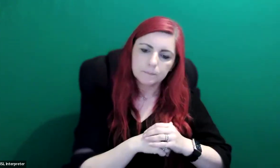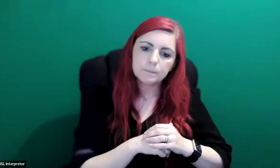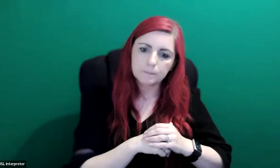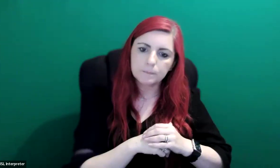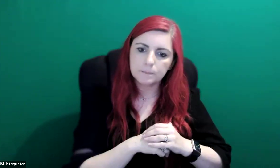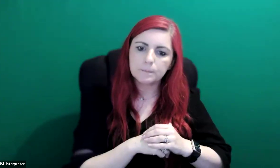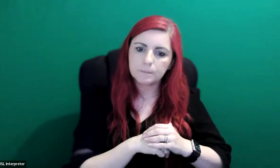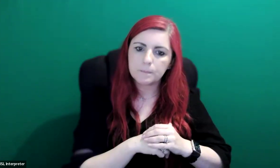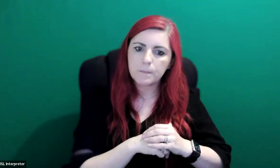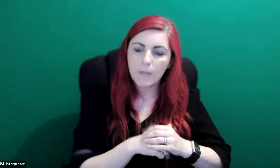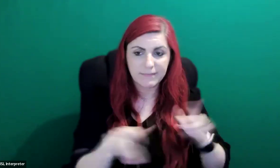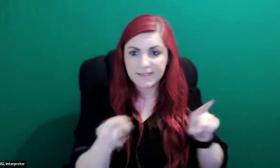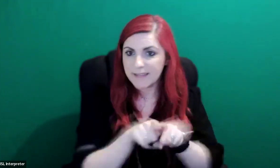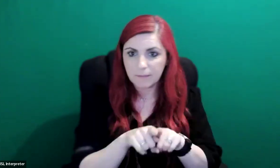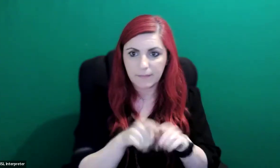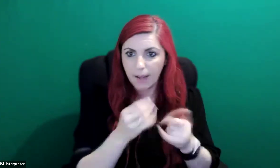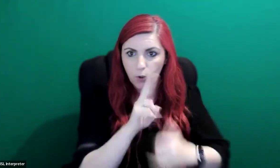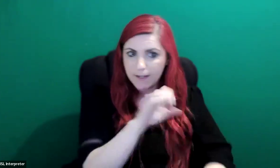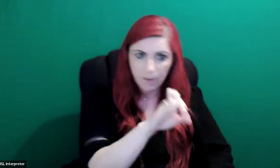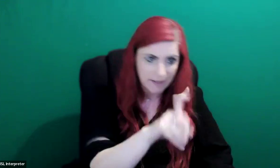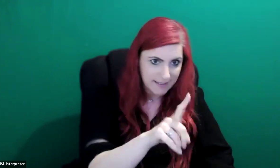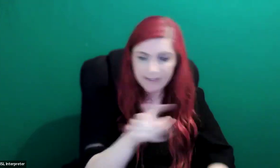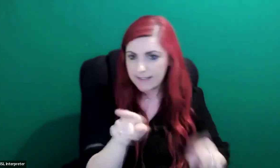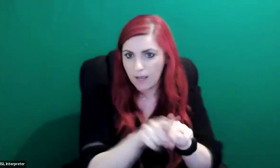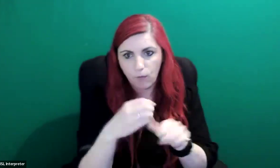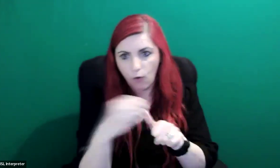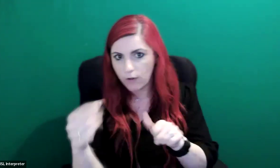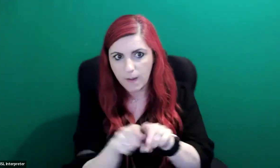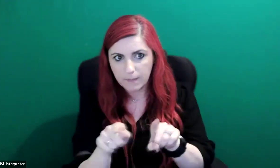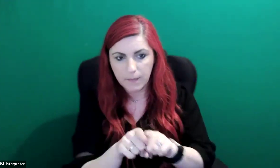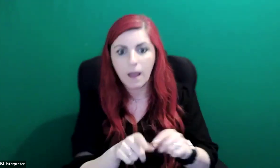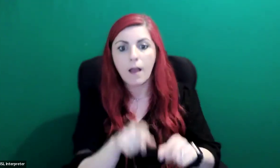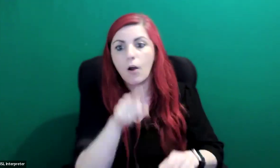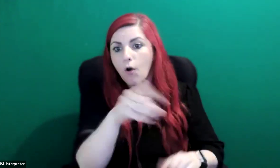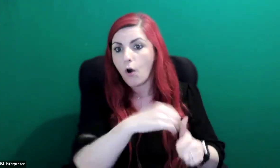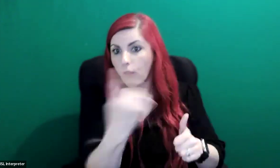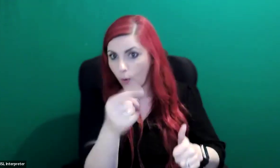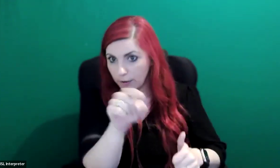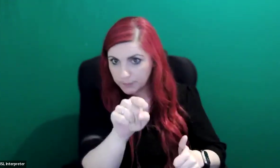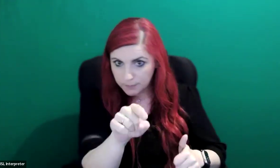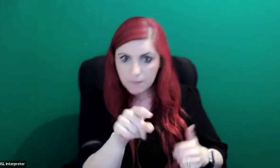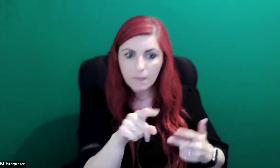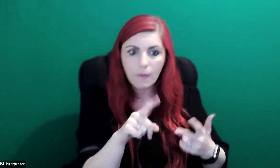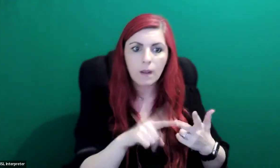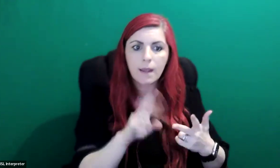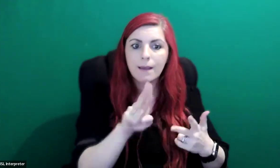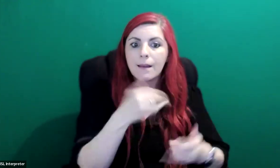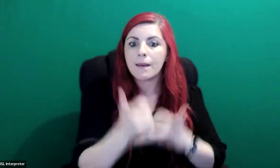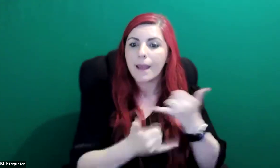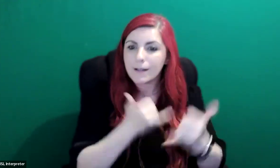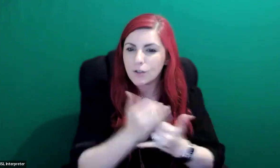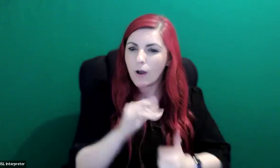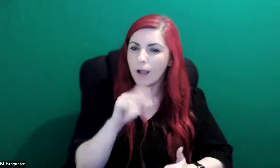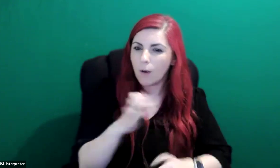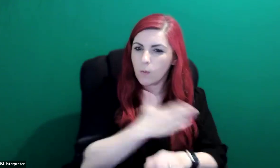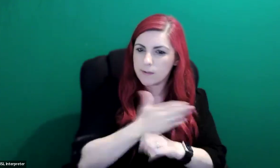in the same way as you can with the CRPD. And I just wanted to highlight then as well that next year IREC will be